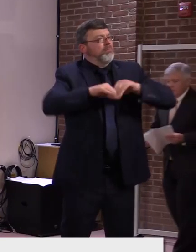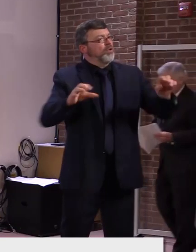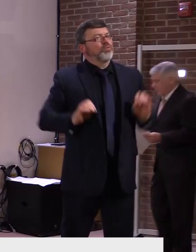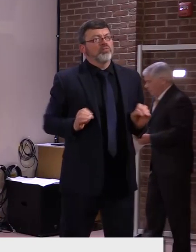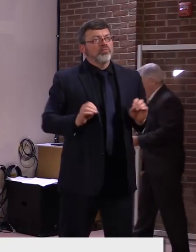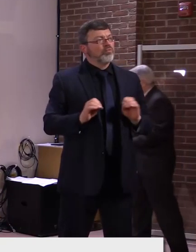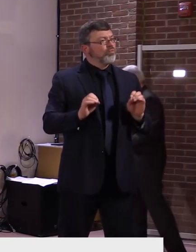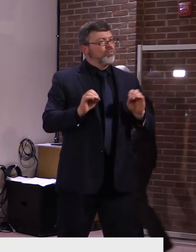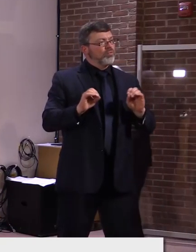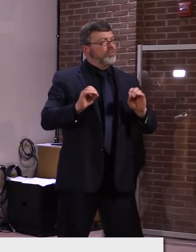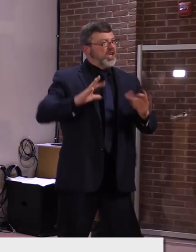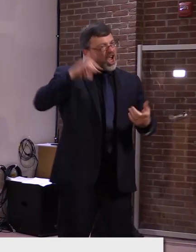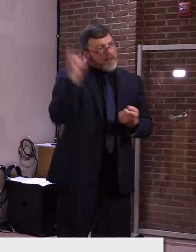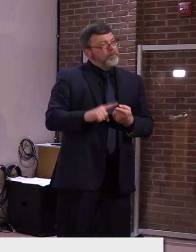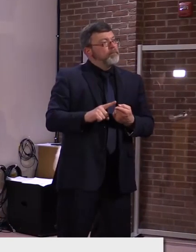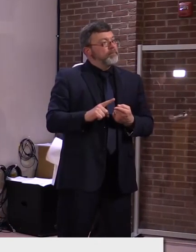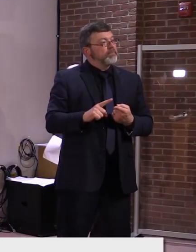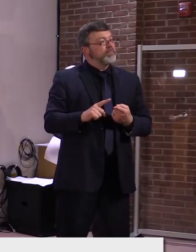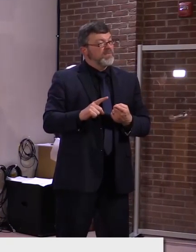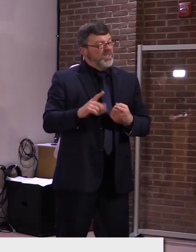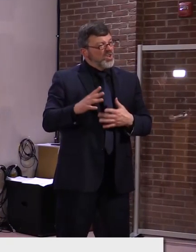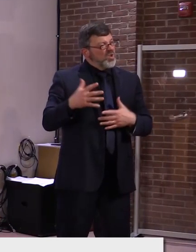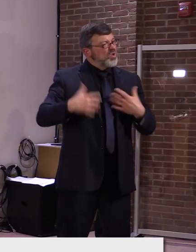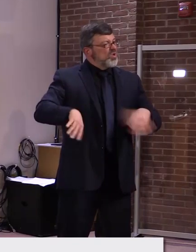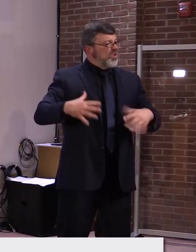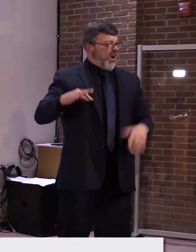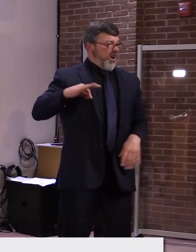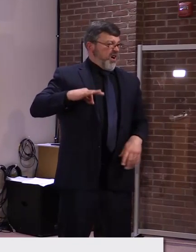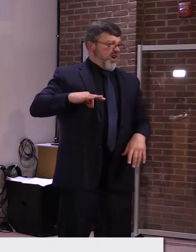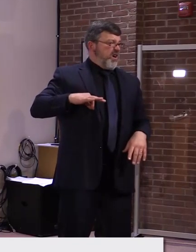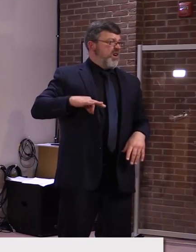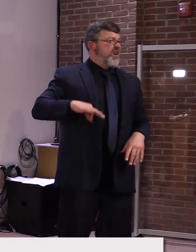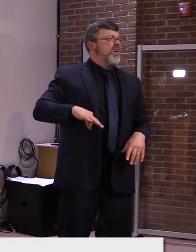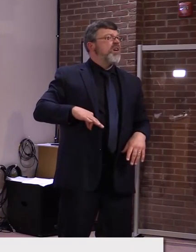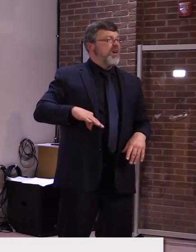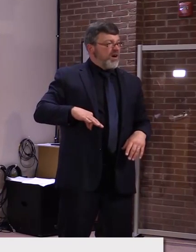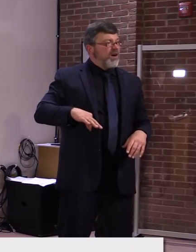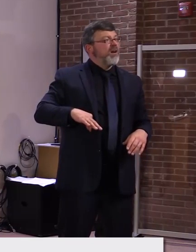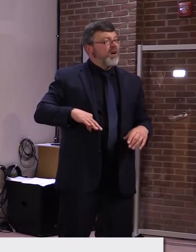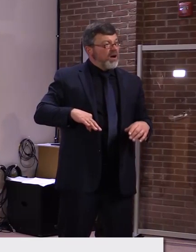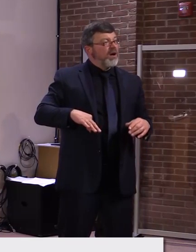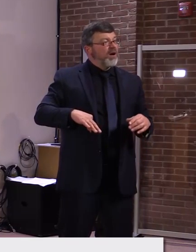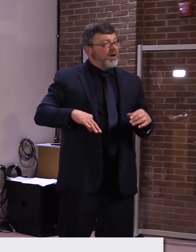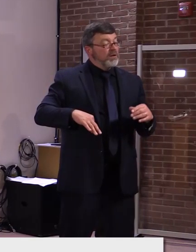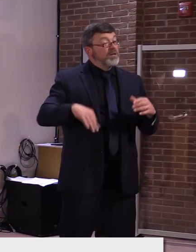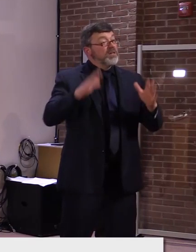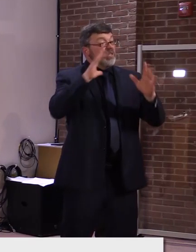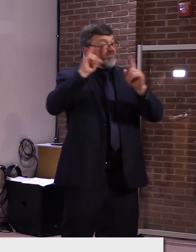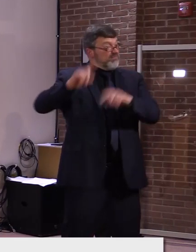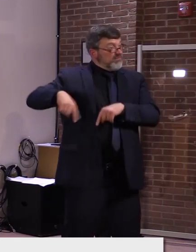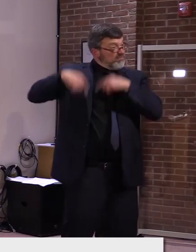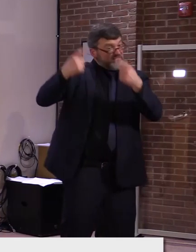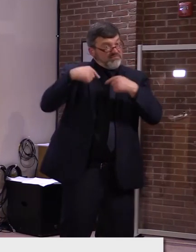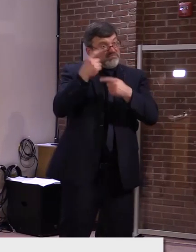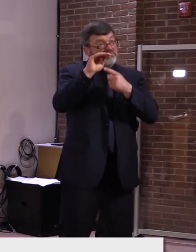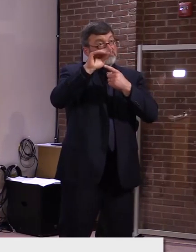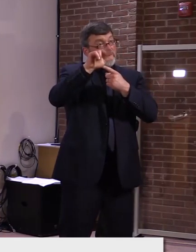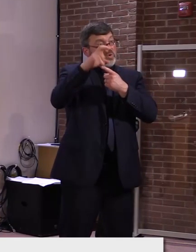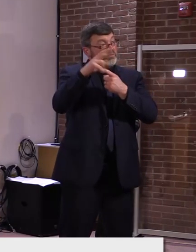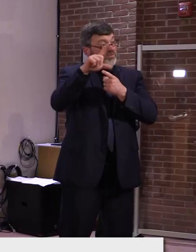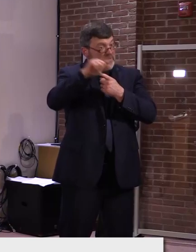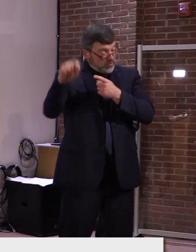of May, more than 4,000 Vermont kids have been tested positive for COVID-19 since the pandemic began. And that has